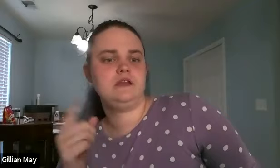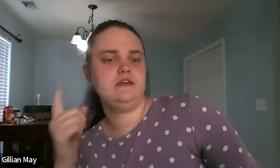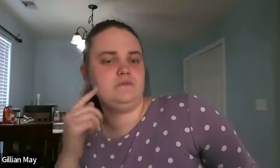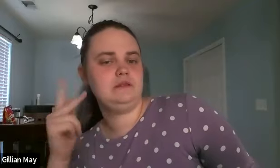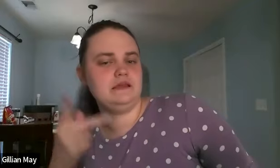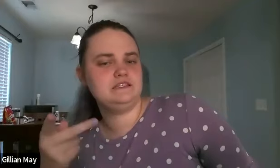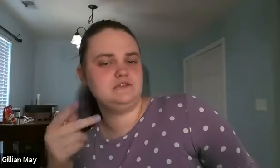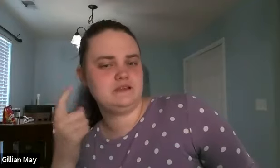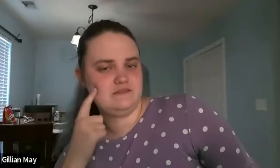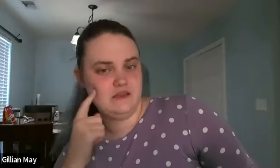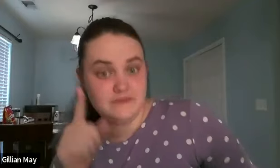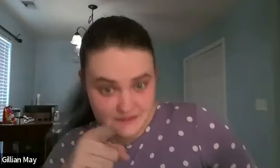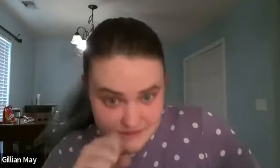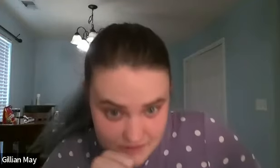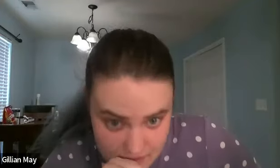Any other places you guys can think of? Yes.